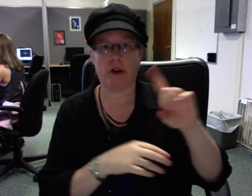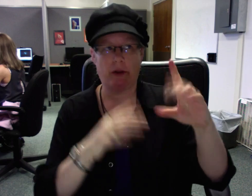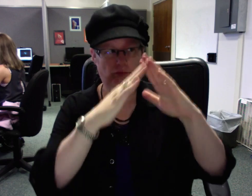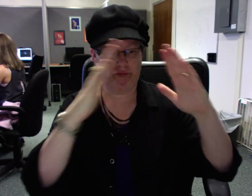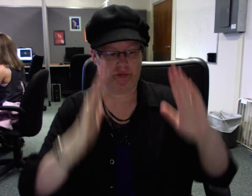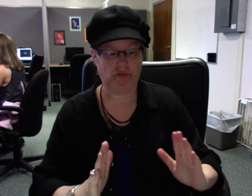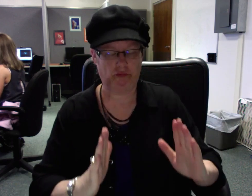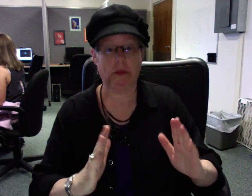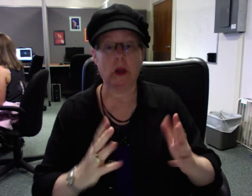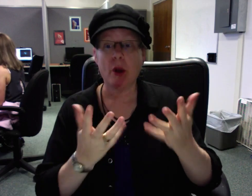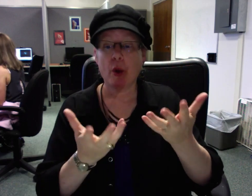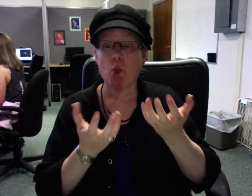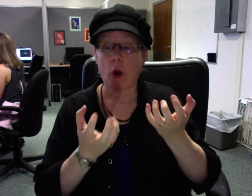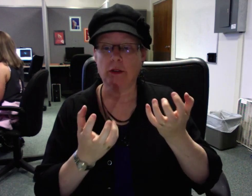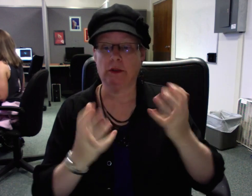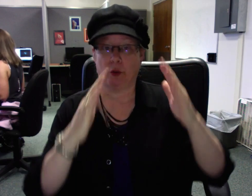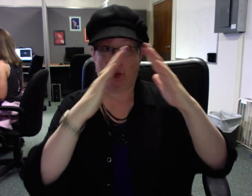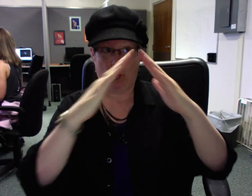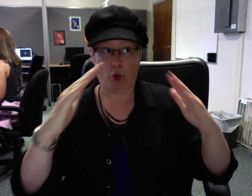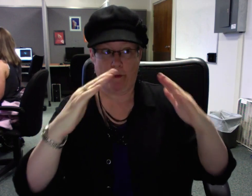and he wants it to have a cement floor.